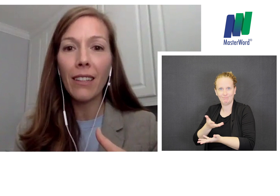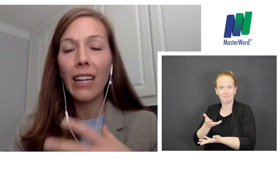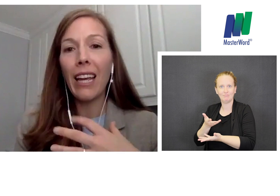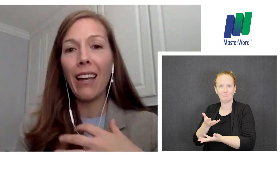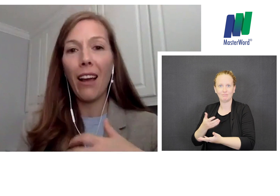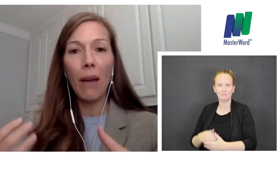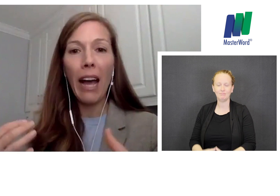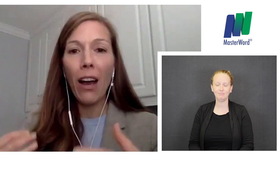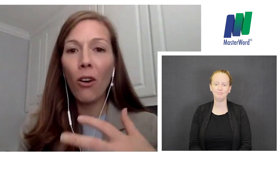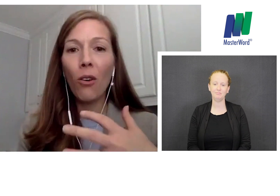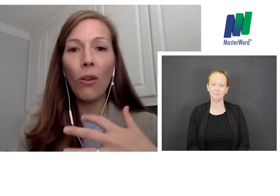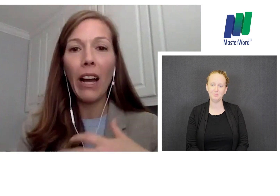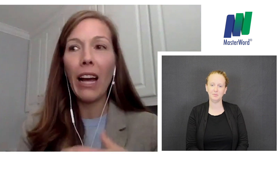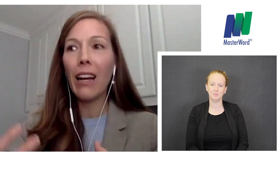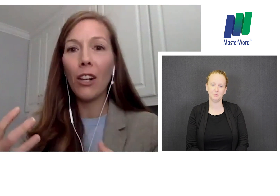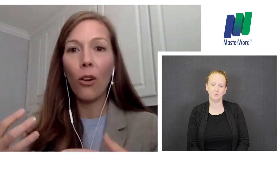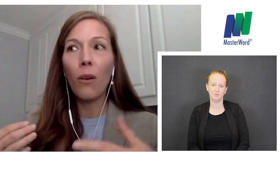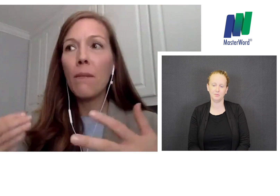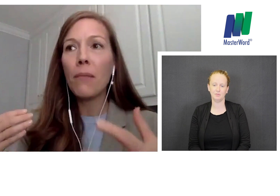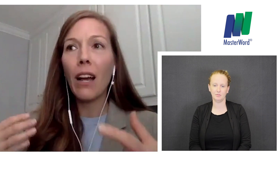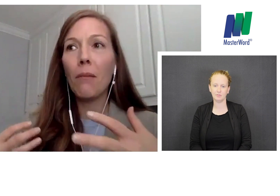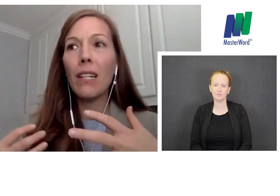get?